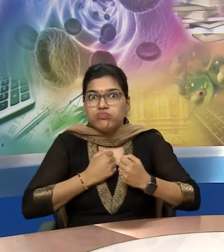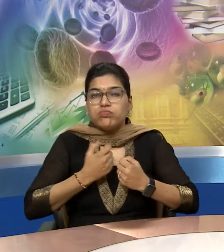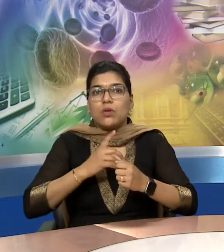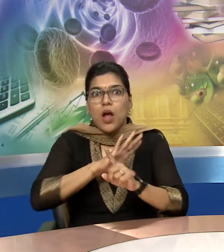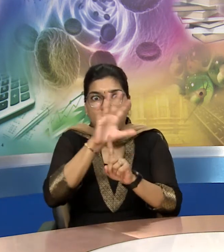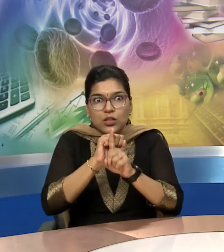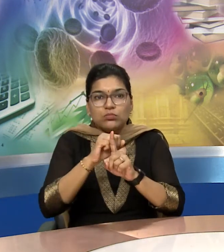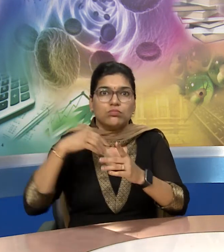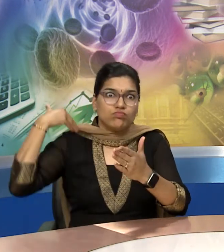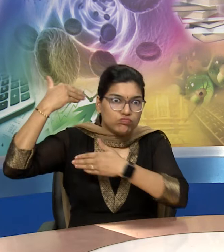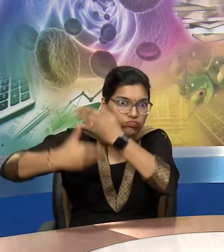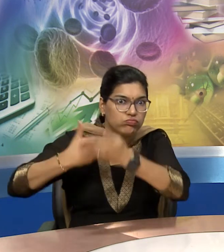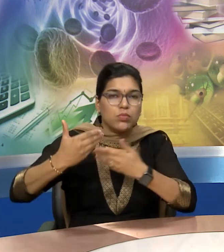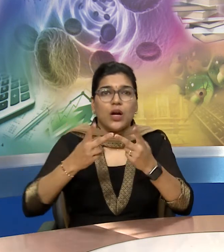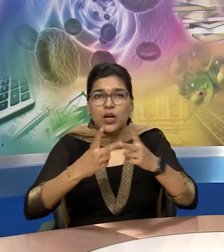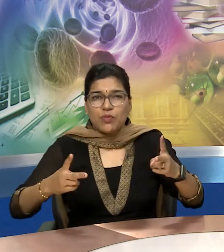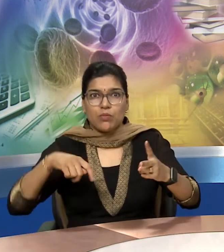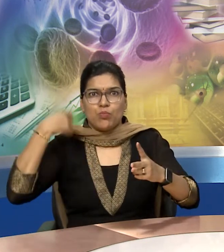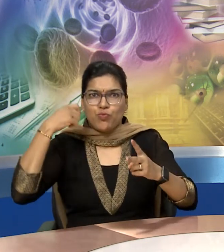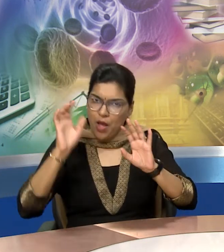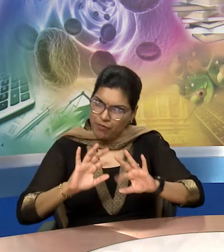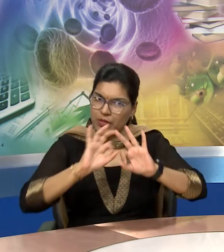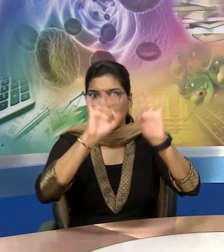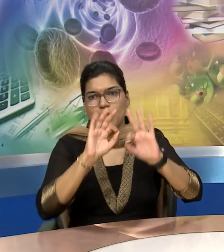photographs, and other non-book materials,